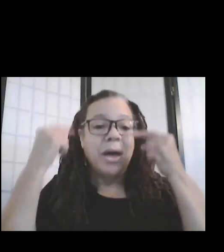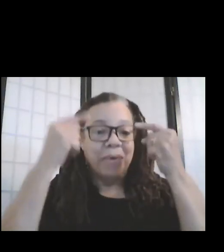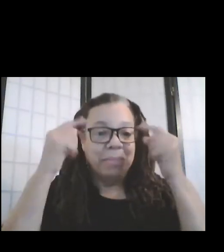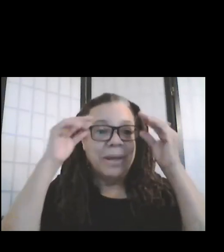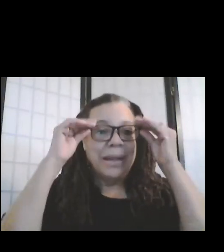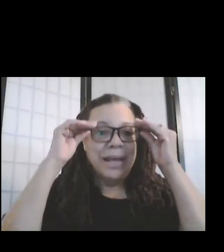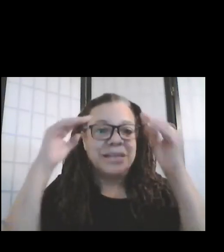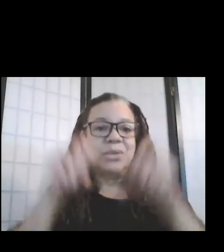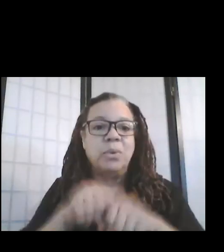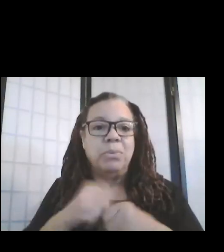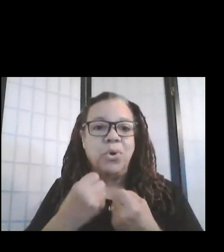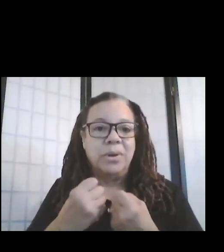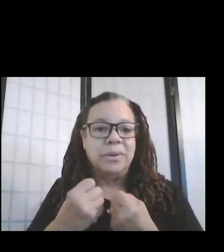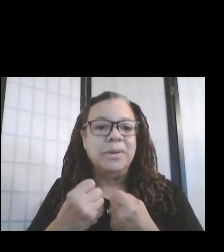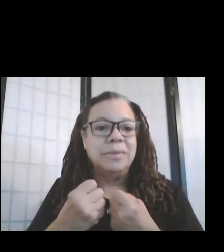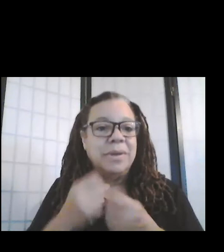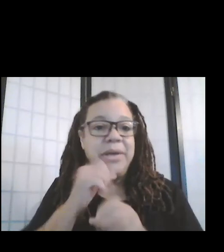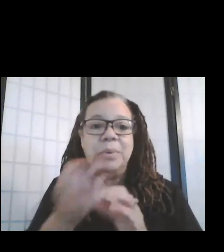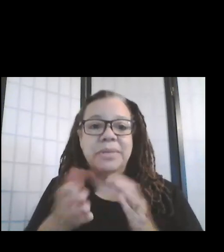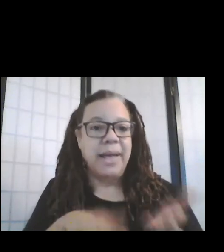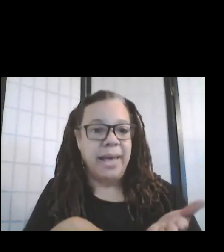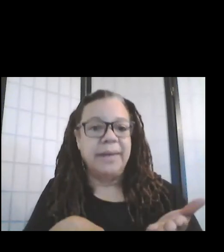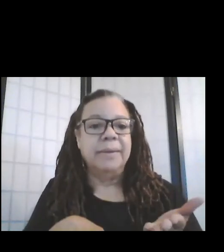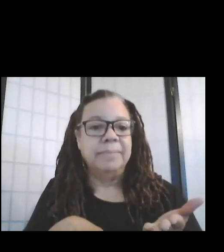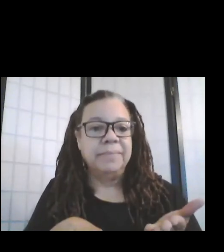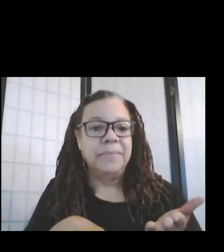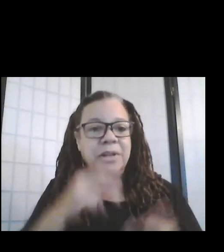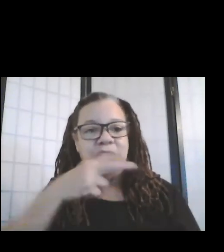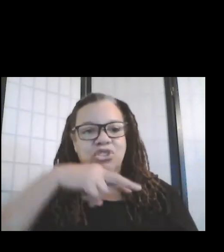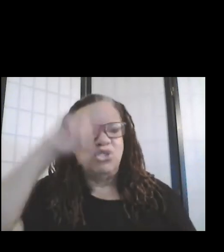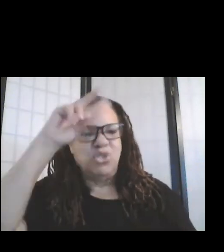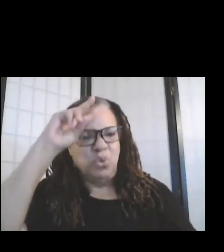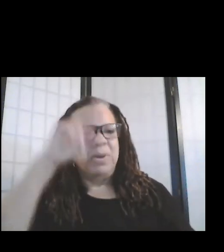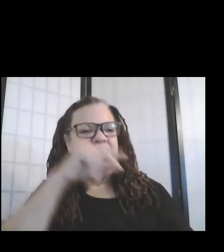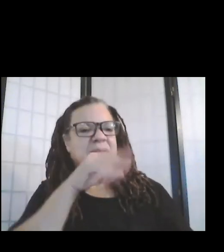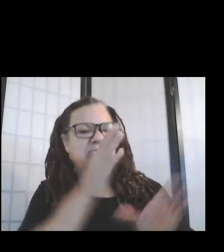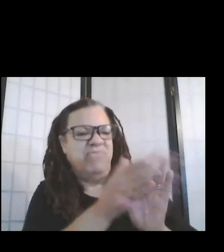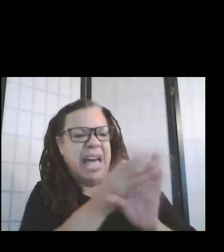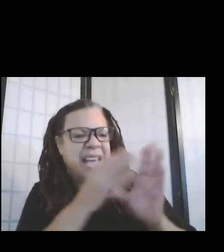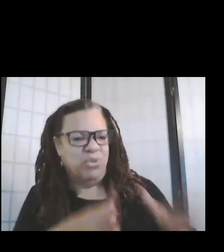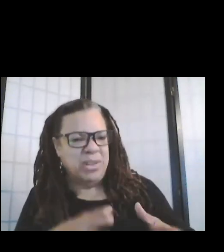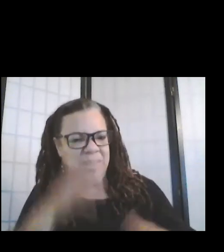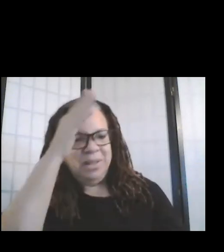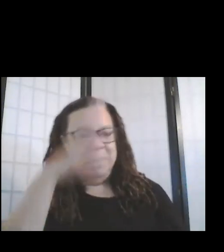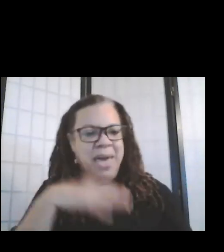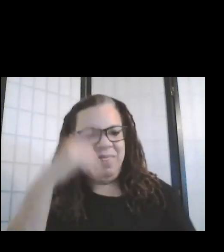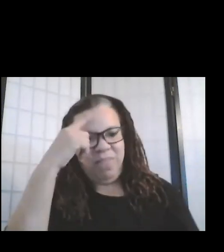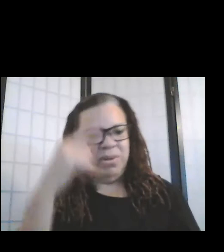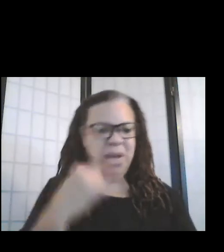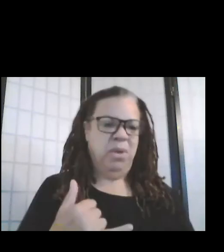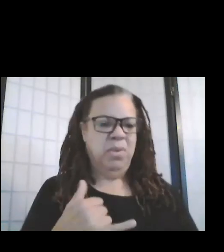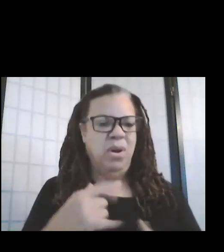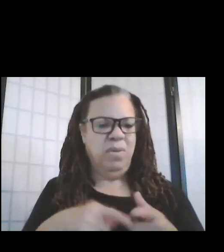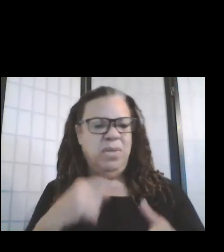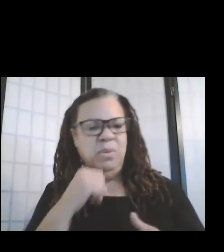broken beside him. He was dead. Stupid goddamn shrink, the big man thought, coming at me with all those